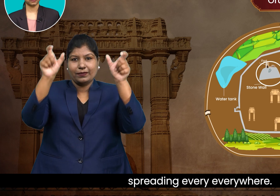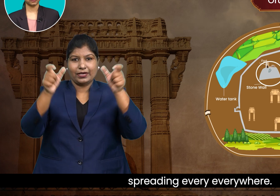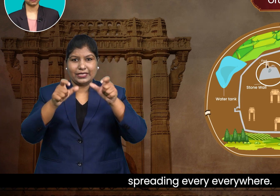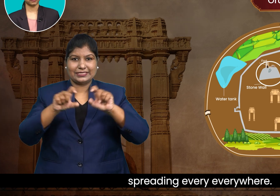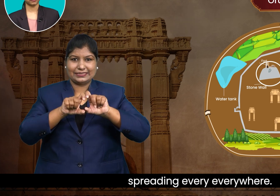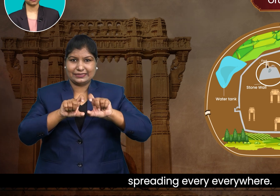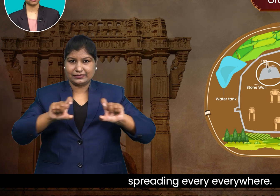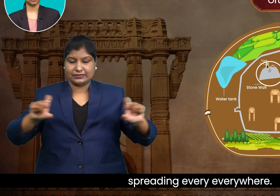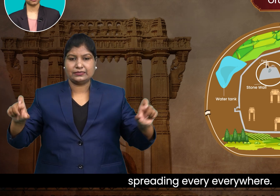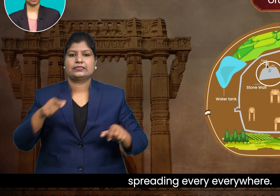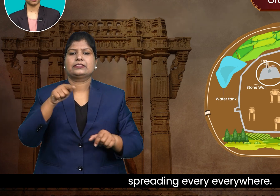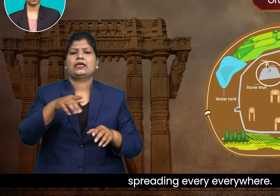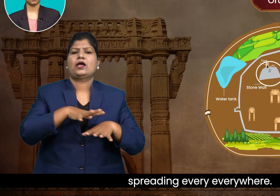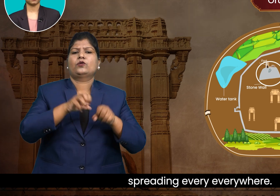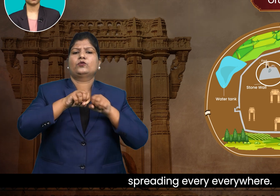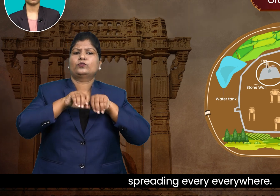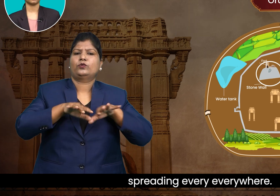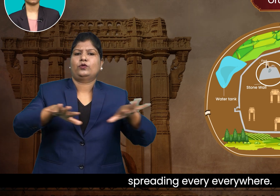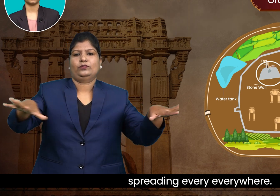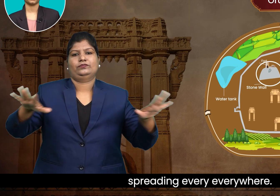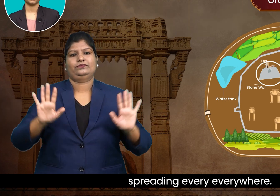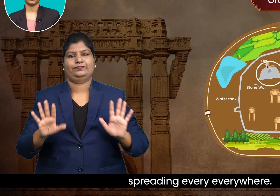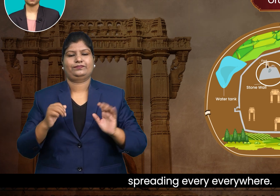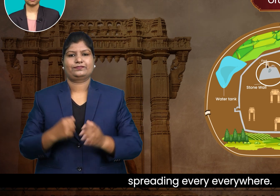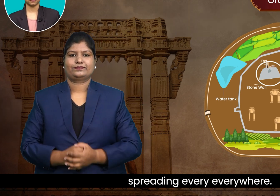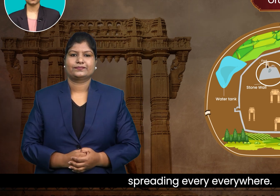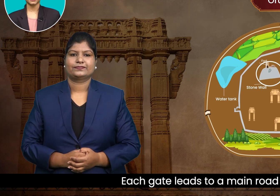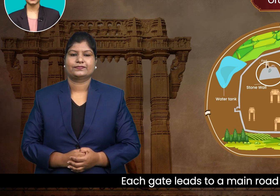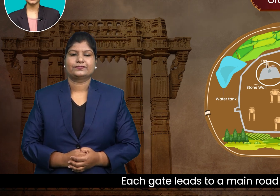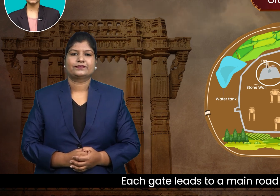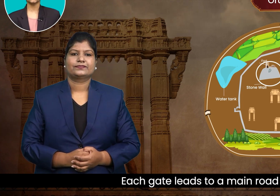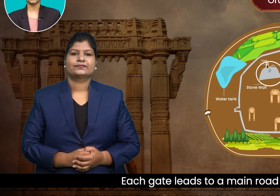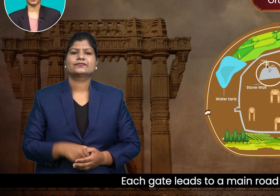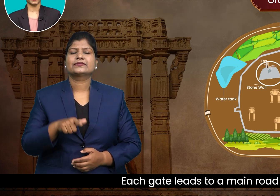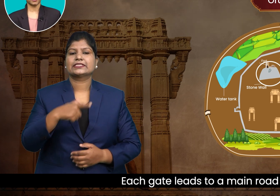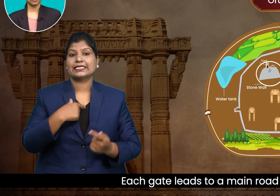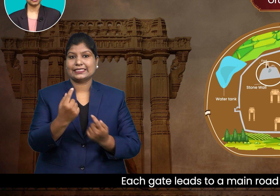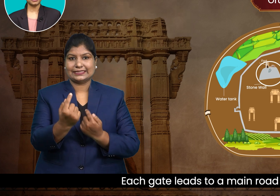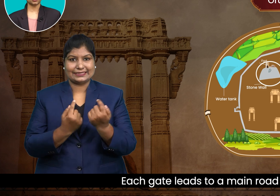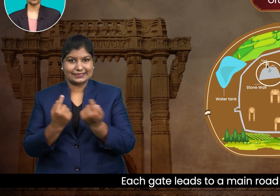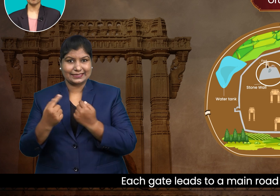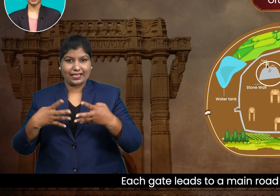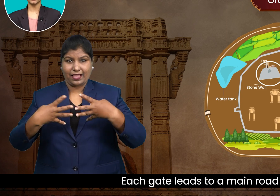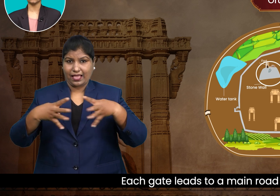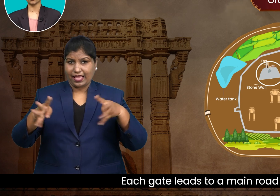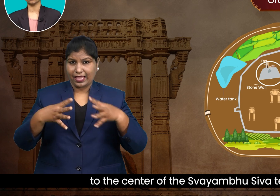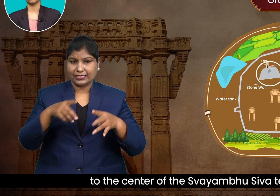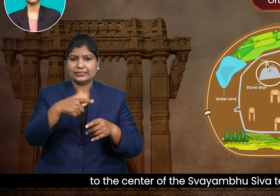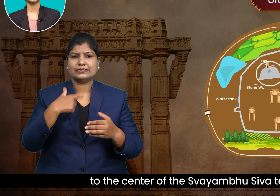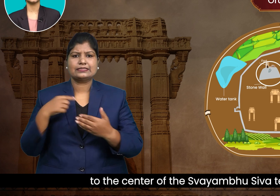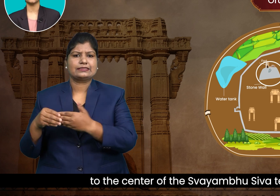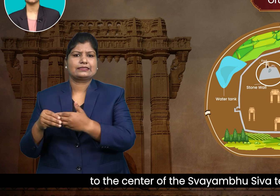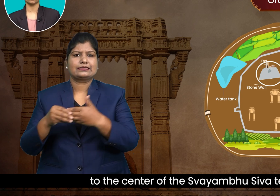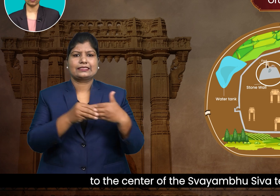Each gate leads to a main road to the center of